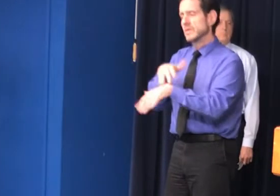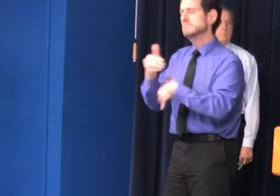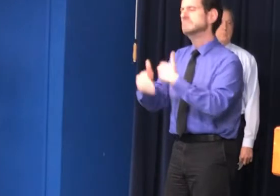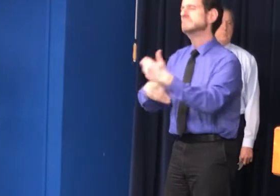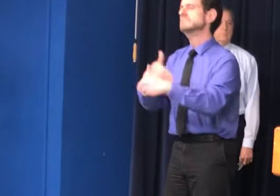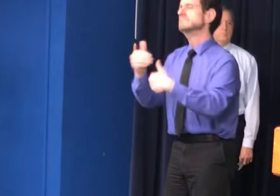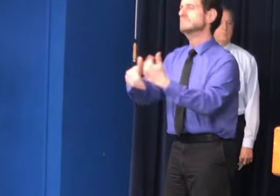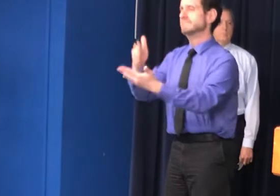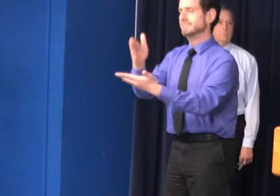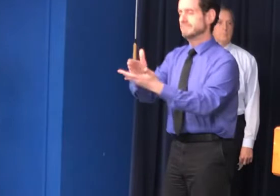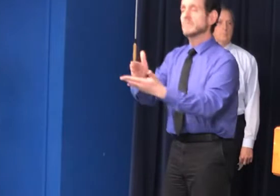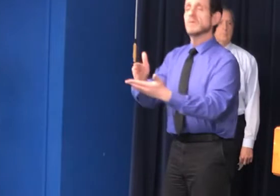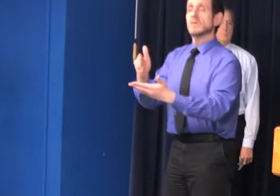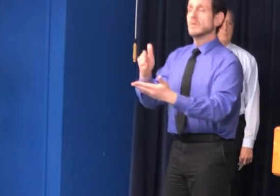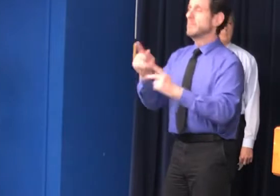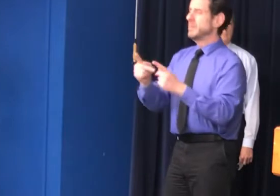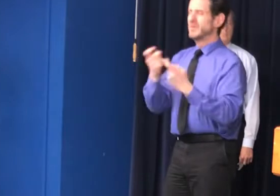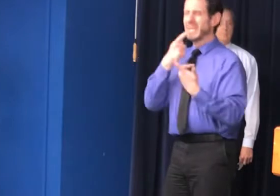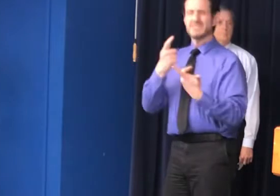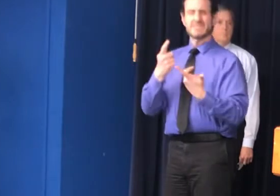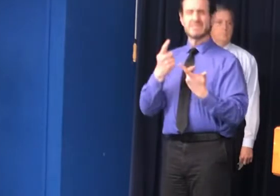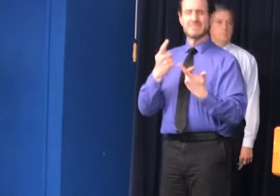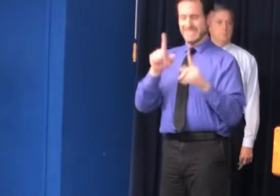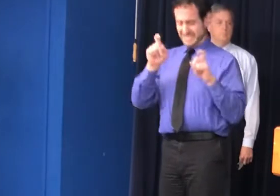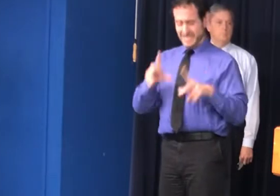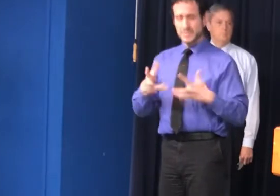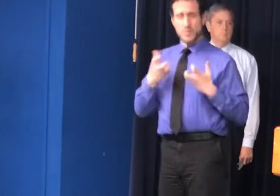some people are not able to get tested.